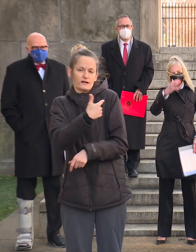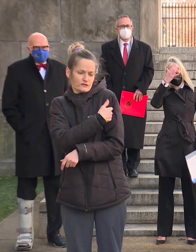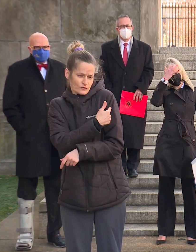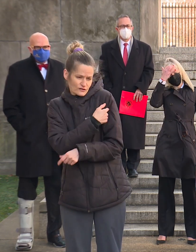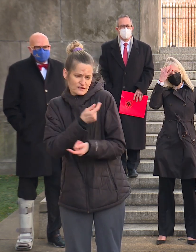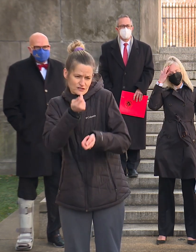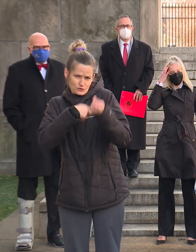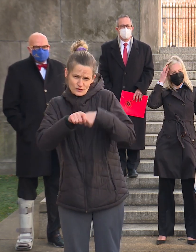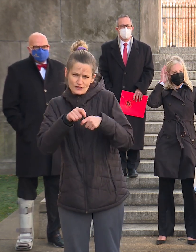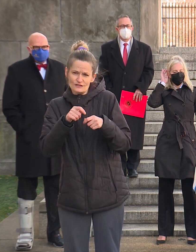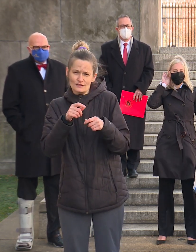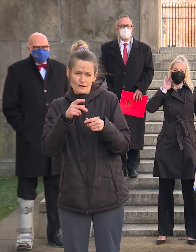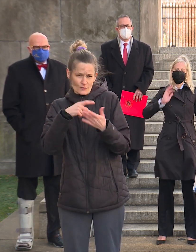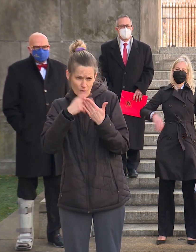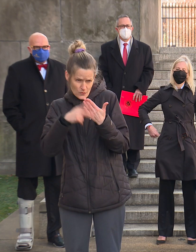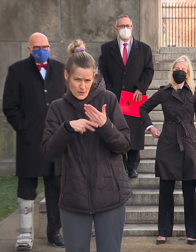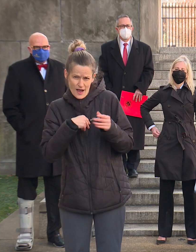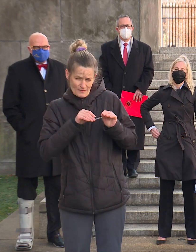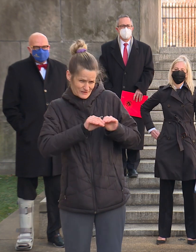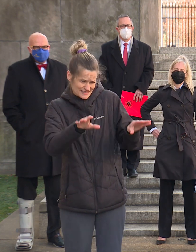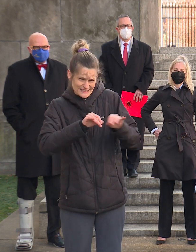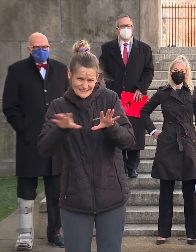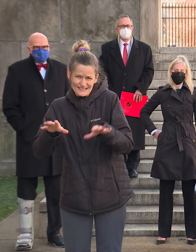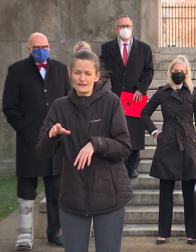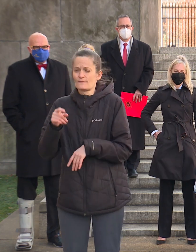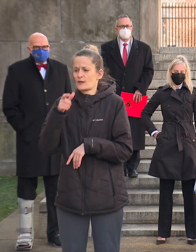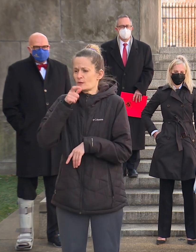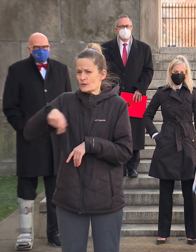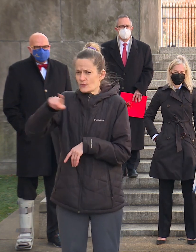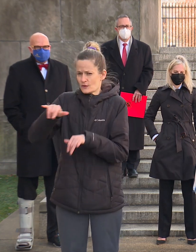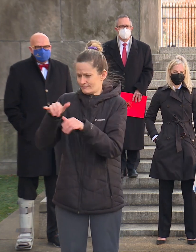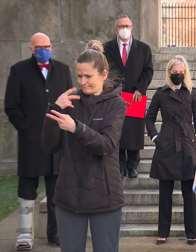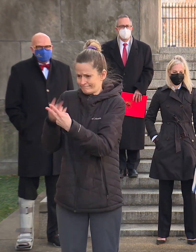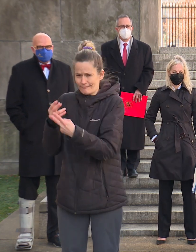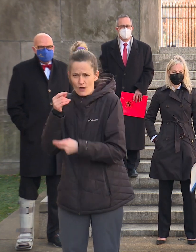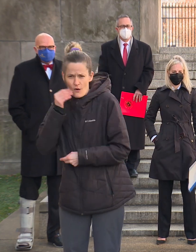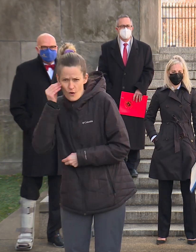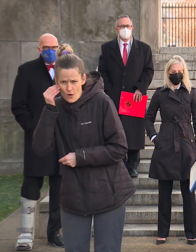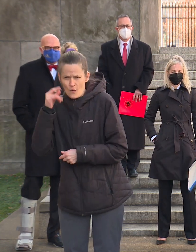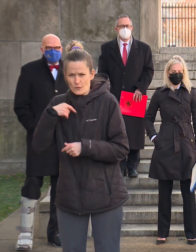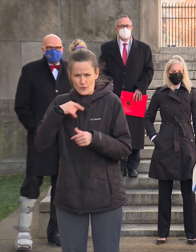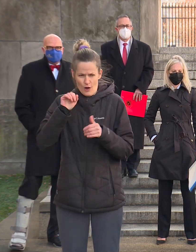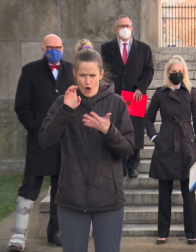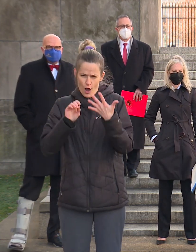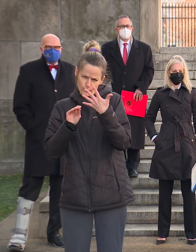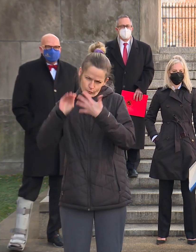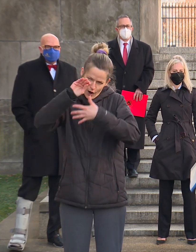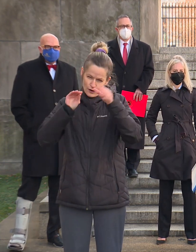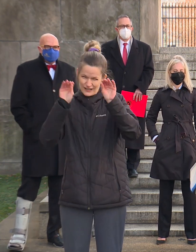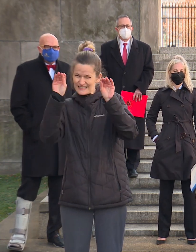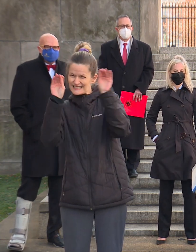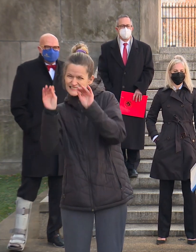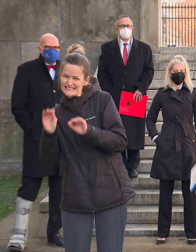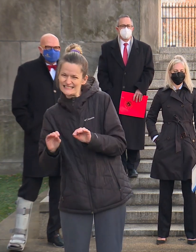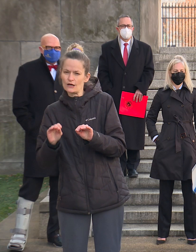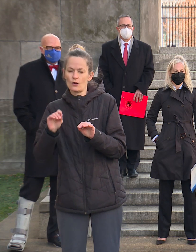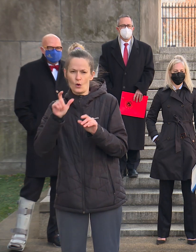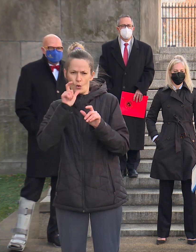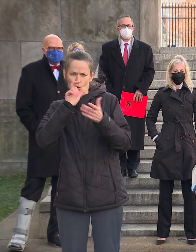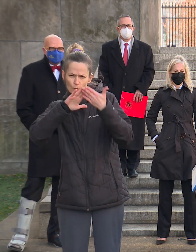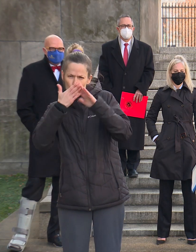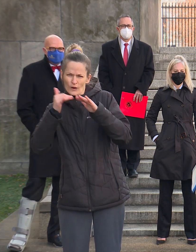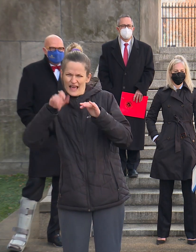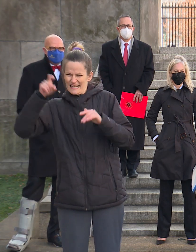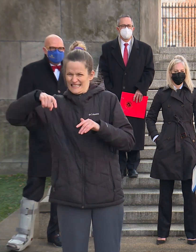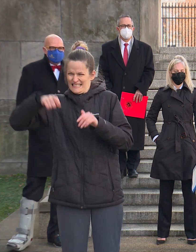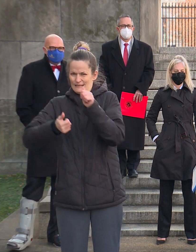program. We are prioritizing organizations that serve our value communities, or those communities, again, disproportionately